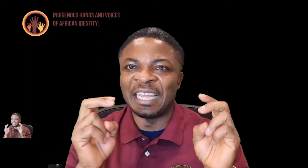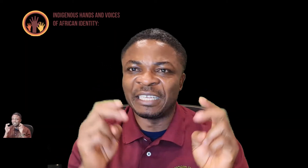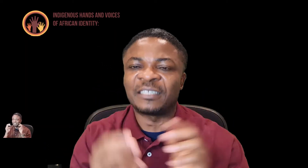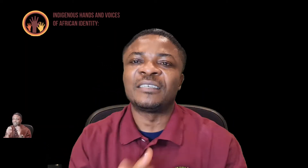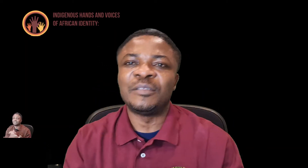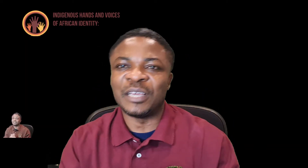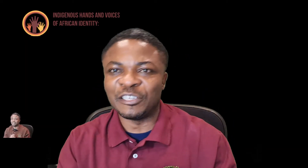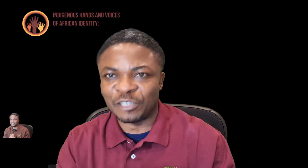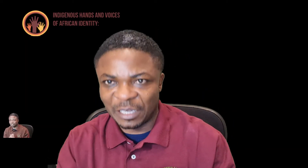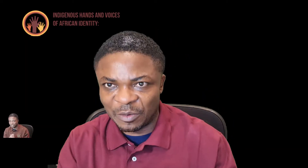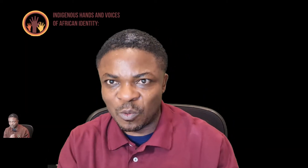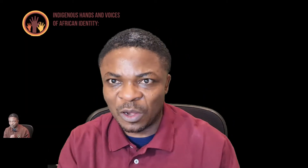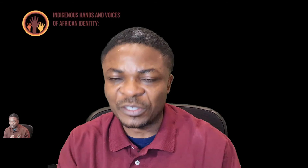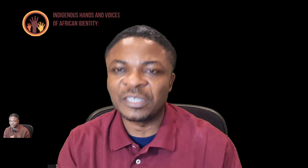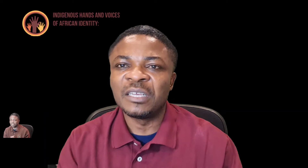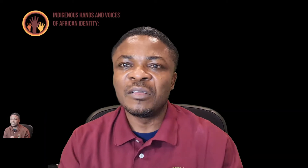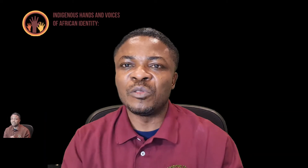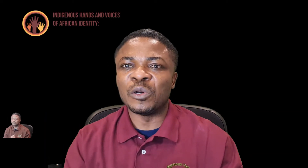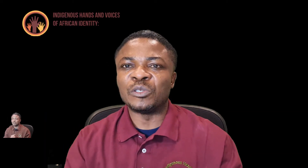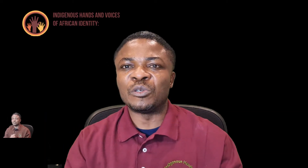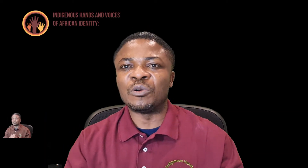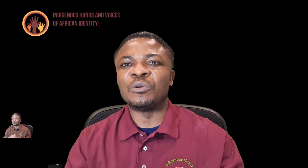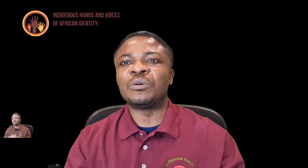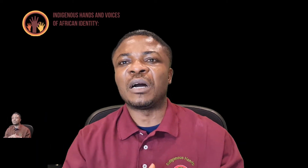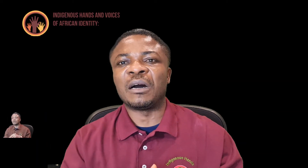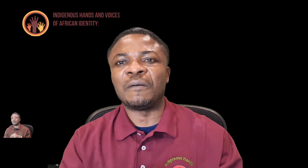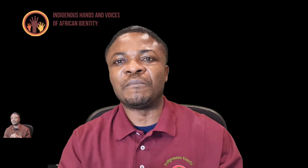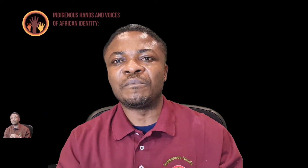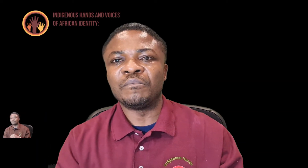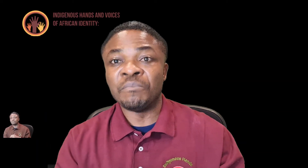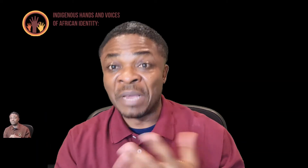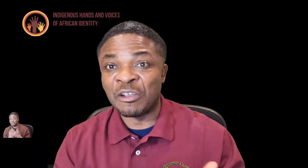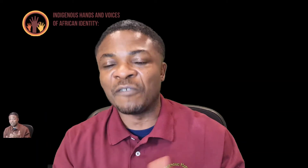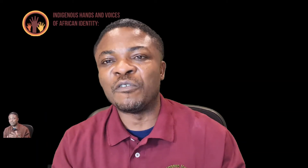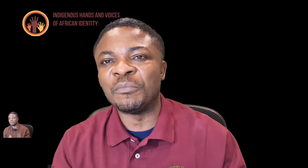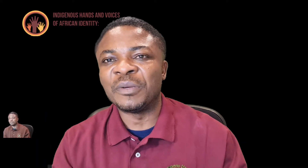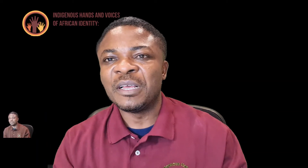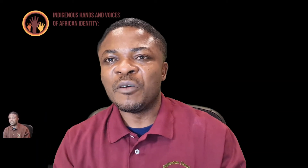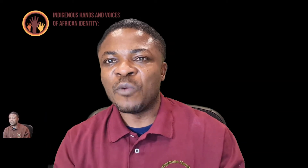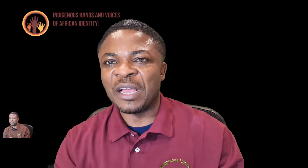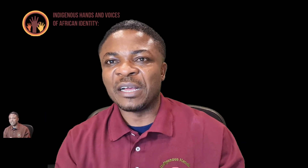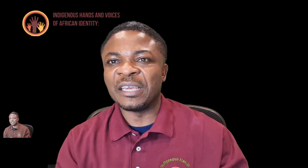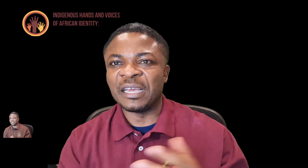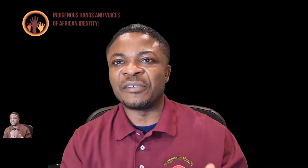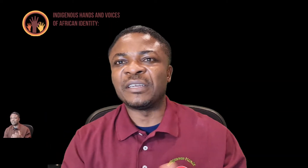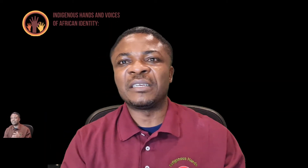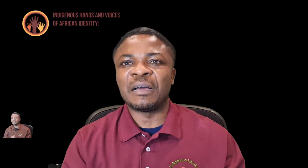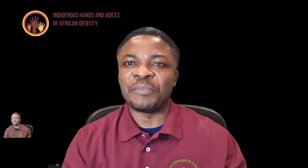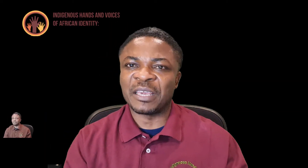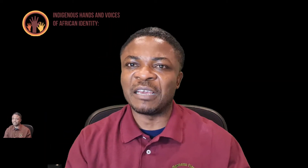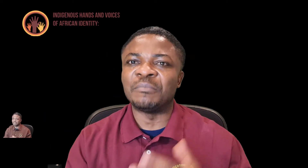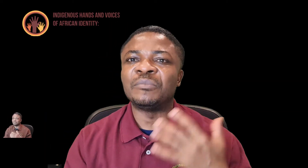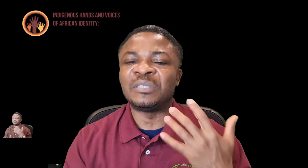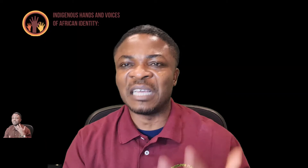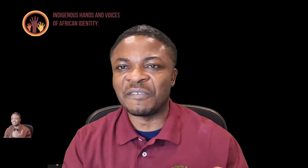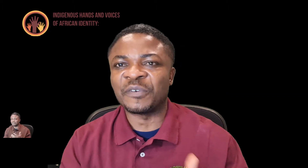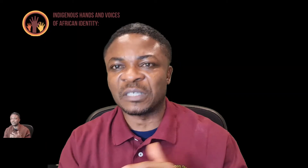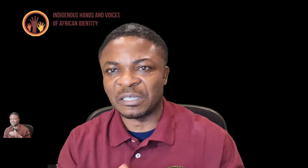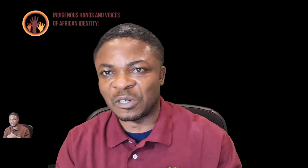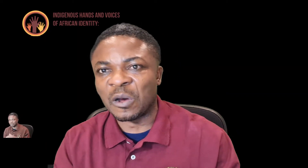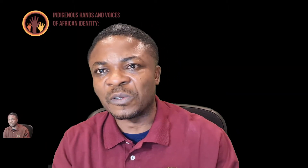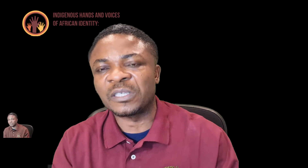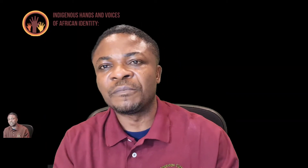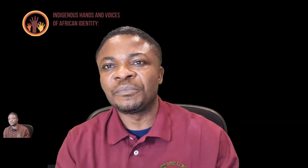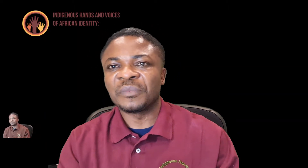the elites, the educated ones, those who many of whom were hearing and became deaf